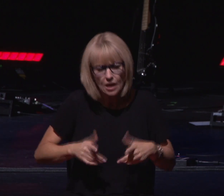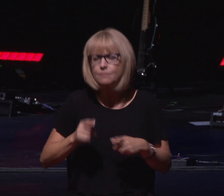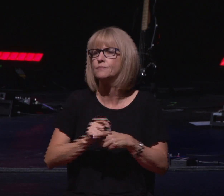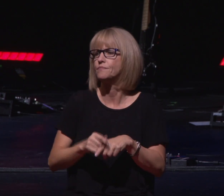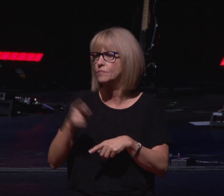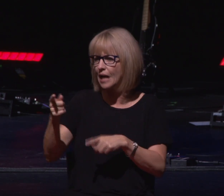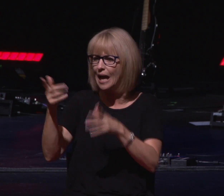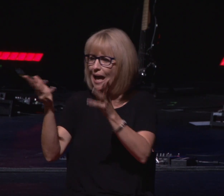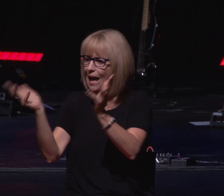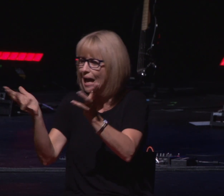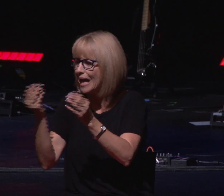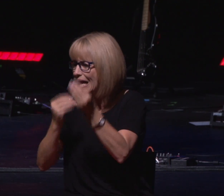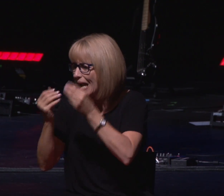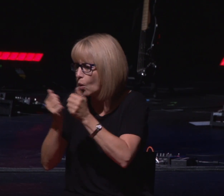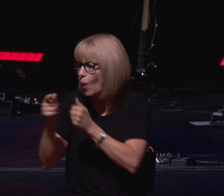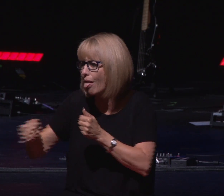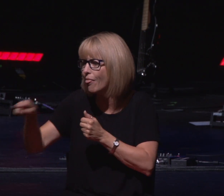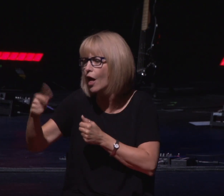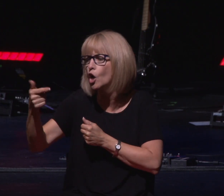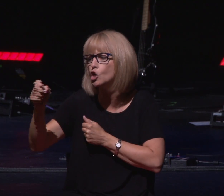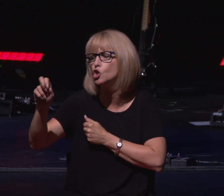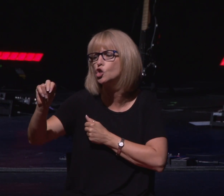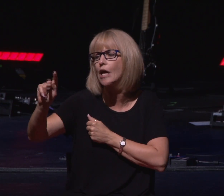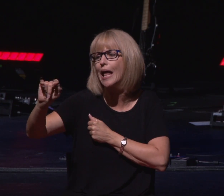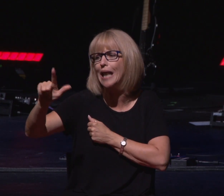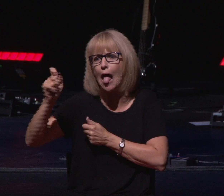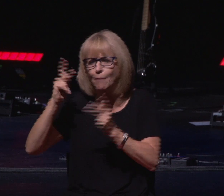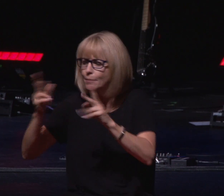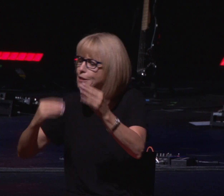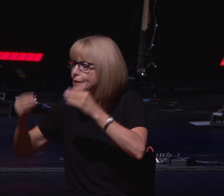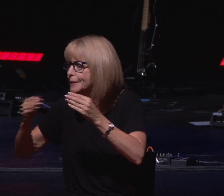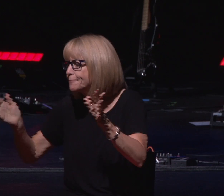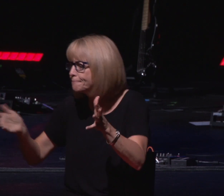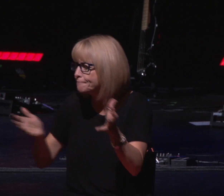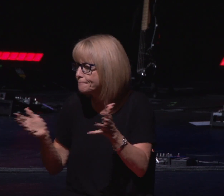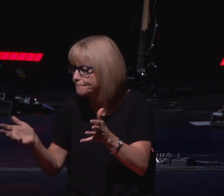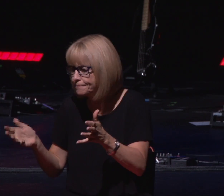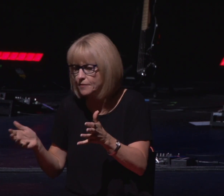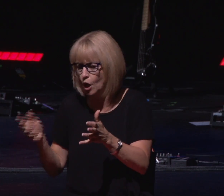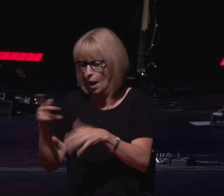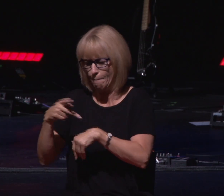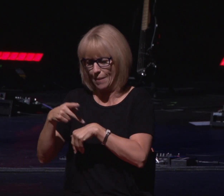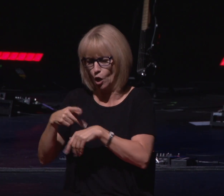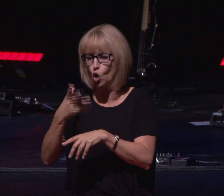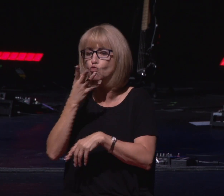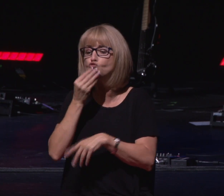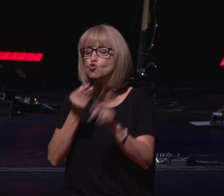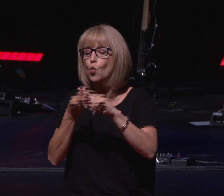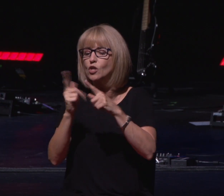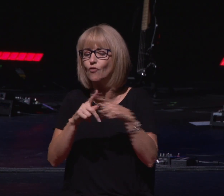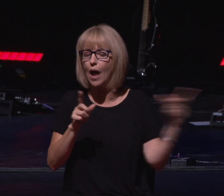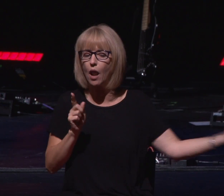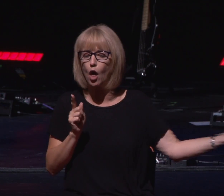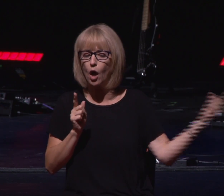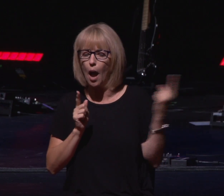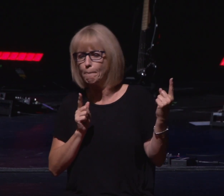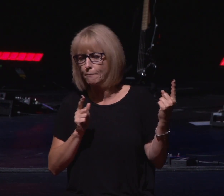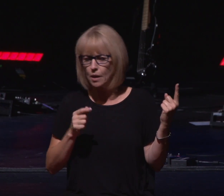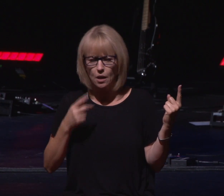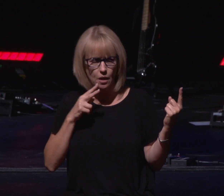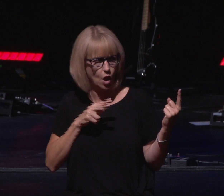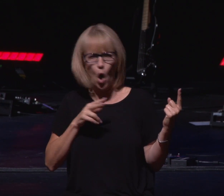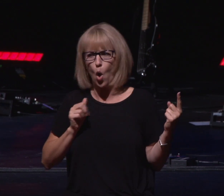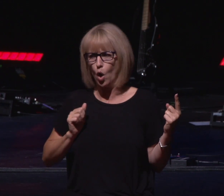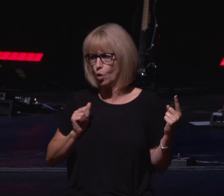well. And all of a sudden, some of his Jewish friends show up. And when they show up, he kind of takes a look around, and he steps back, and he changes. He actually moves a different